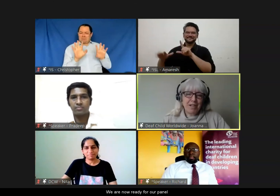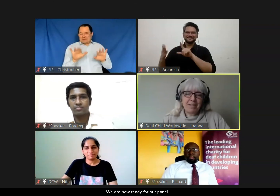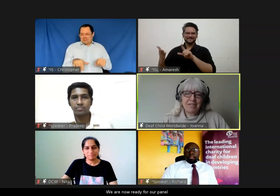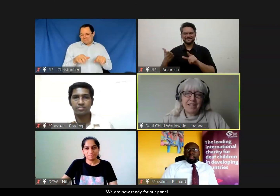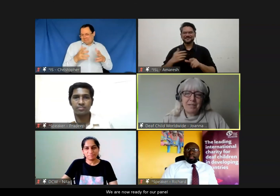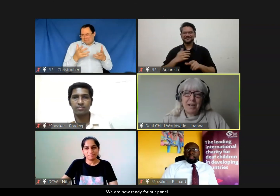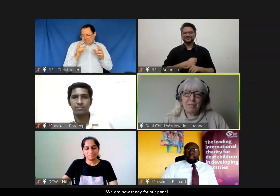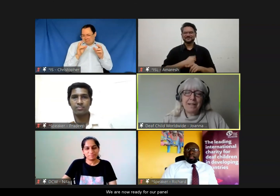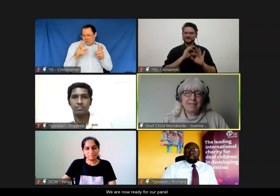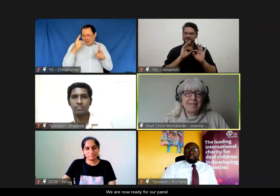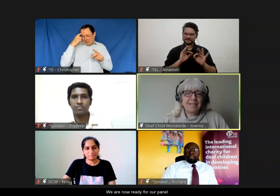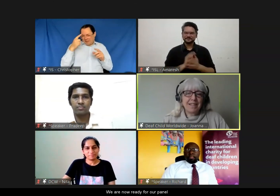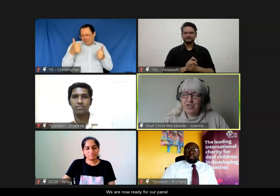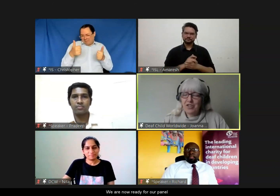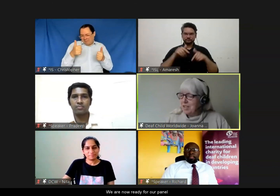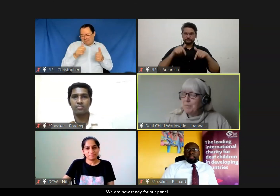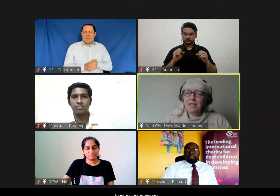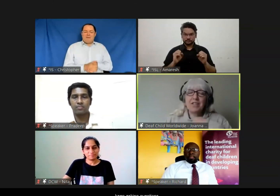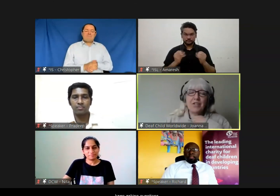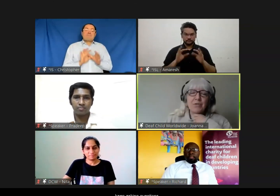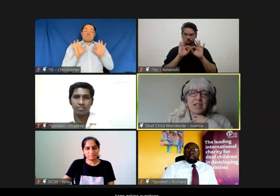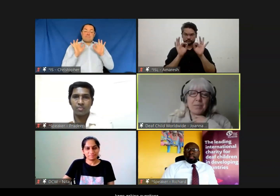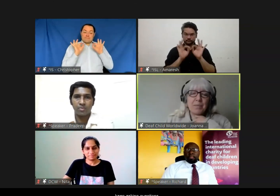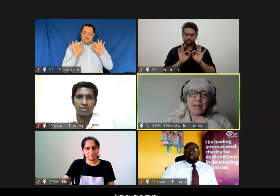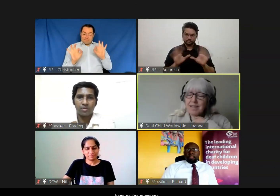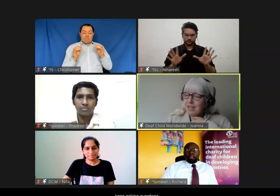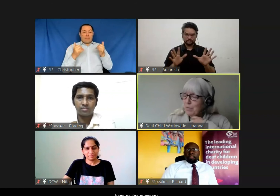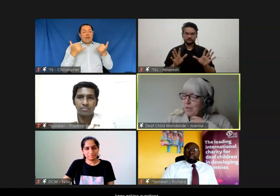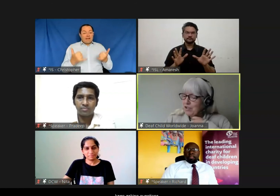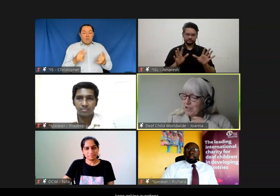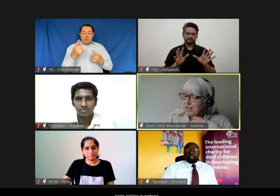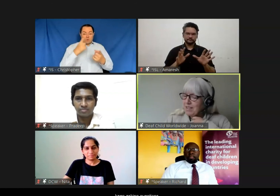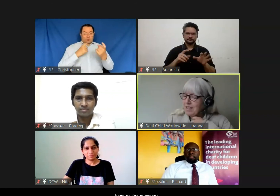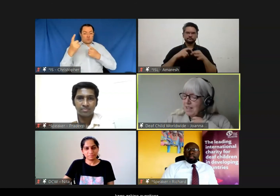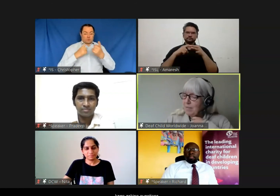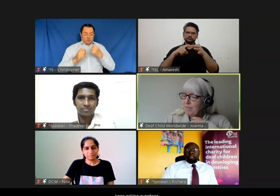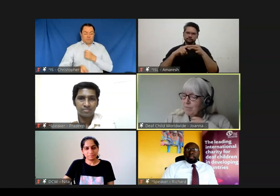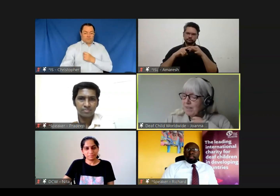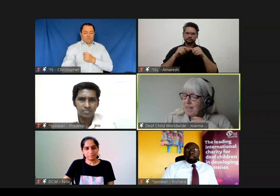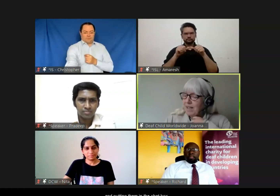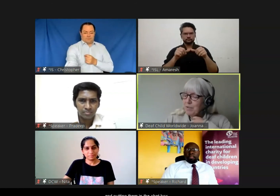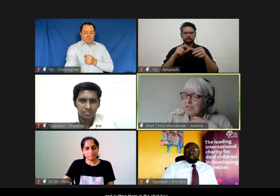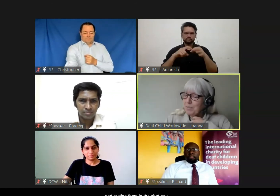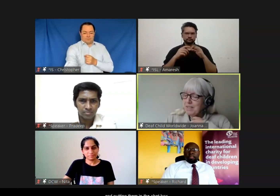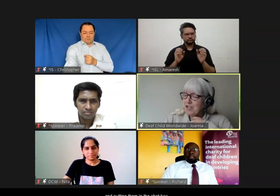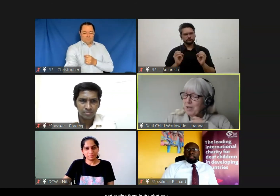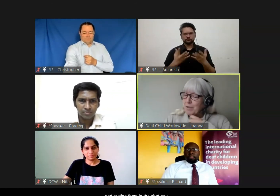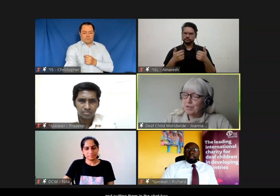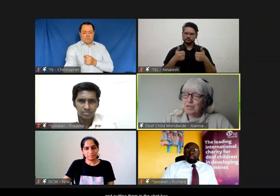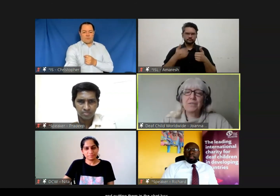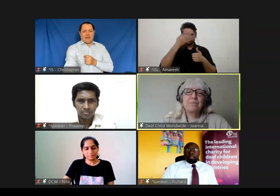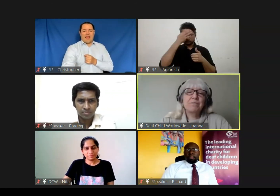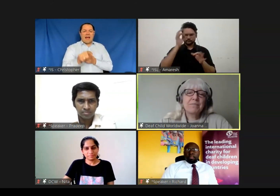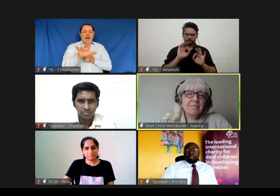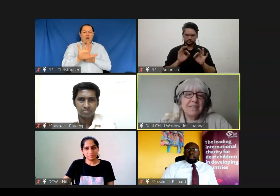for our panel discussion. Please do keep asking questions and putting them in the chat